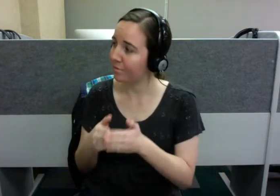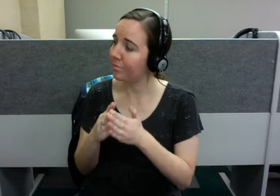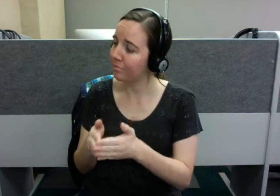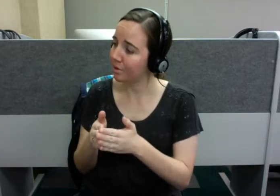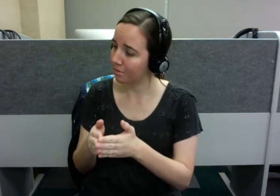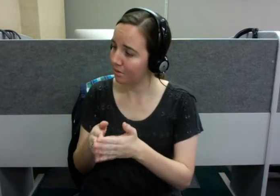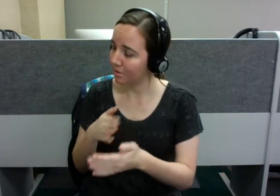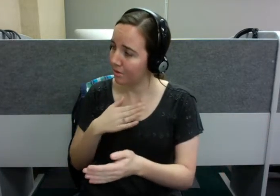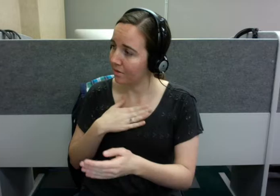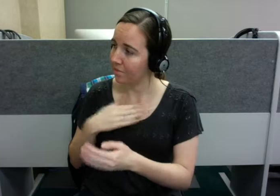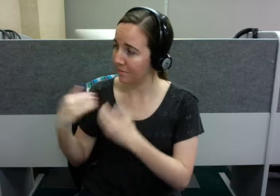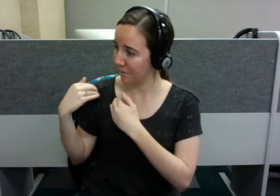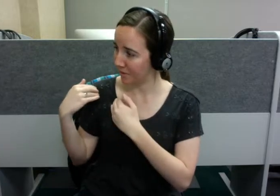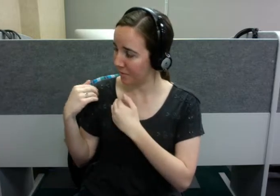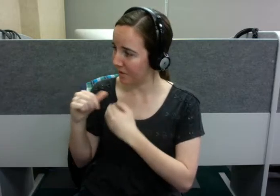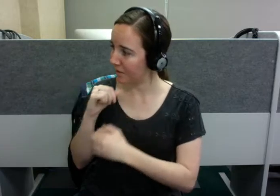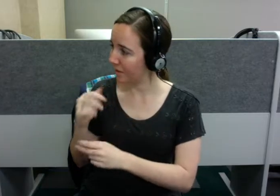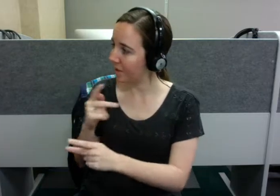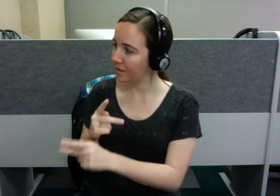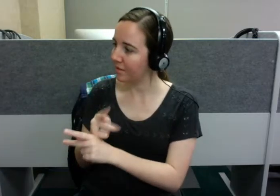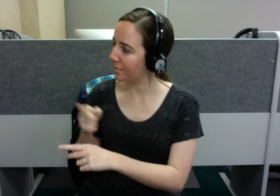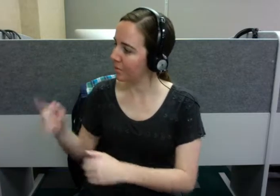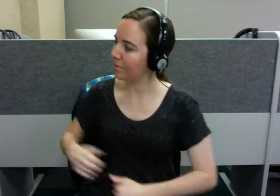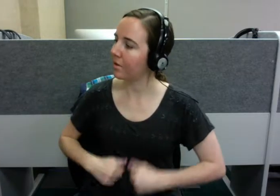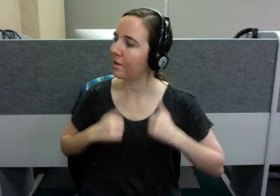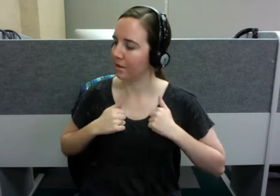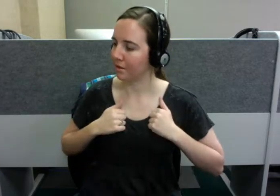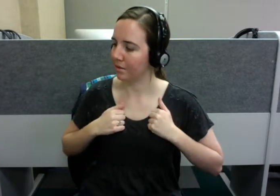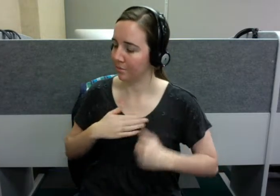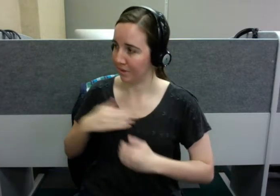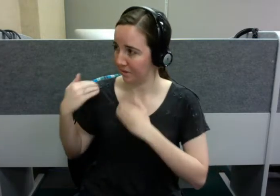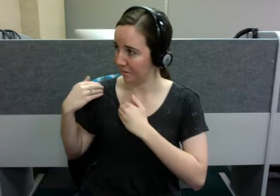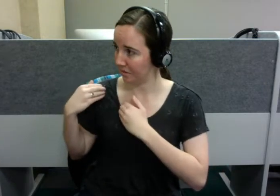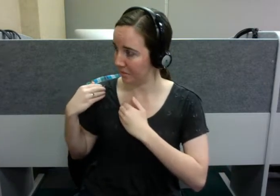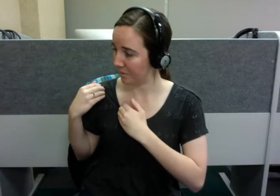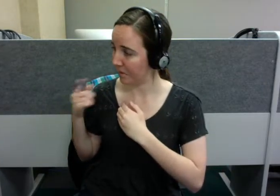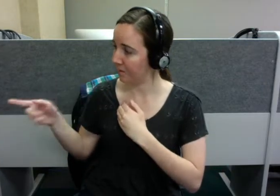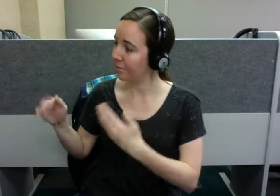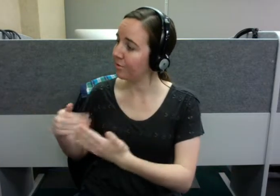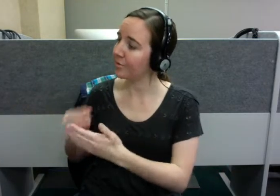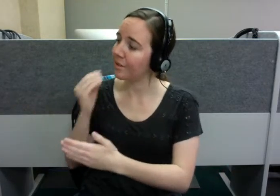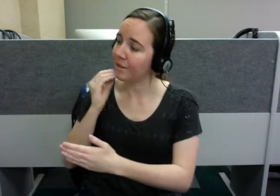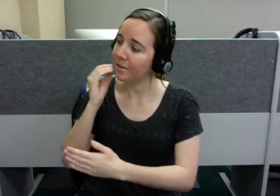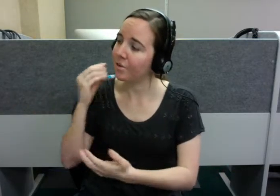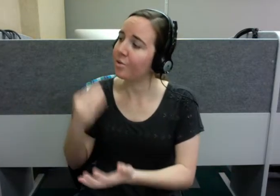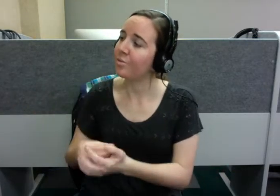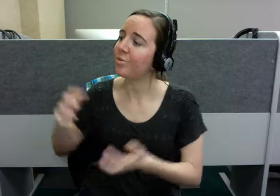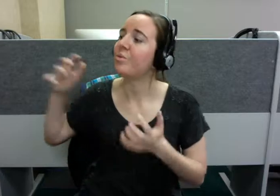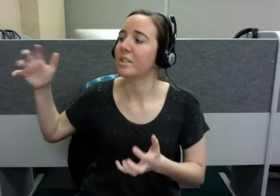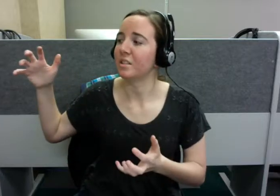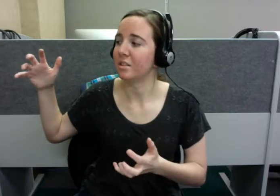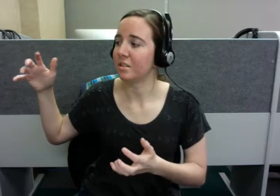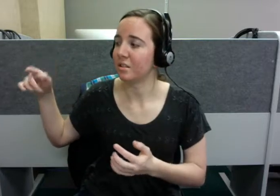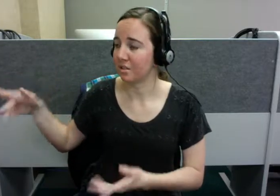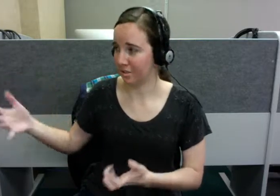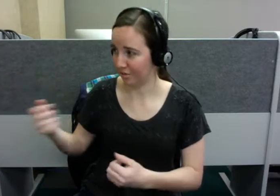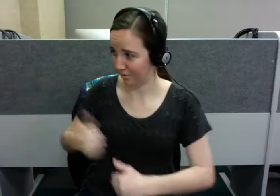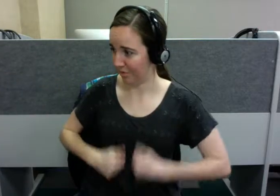responsibility is not to get you home alive. My responsibility is to get you home rich. You want to get home alive? That's on